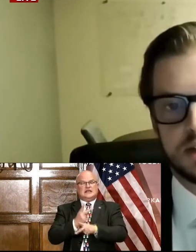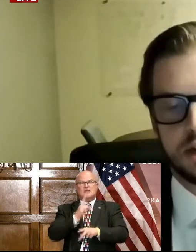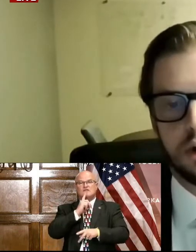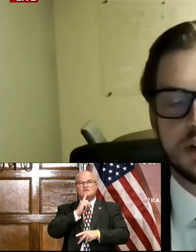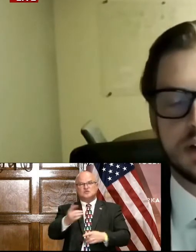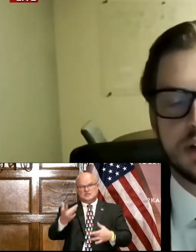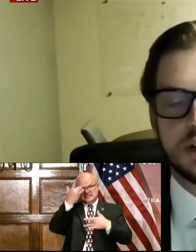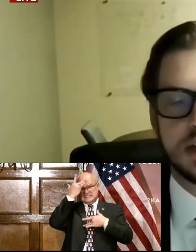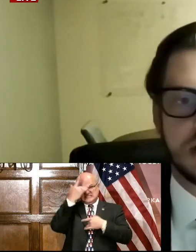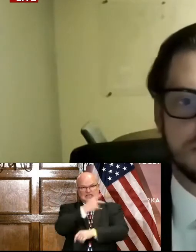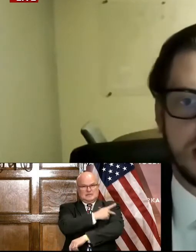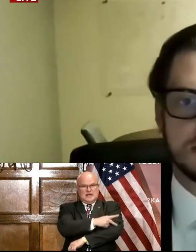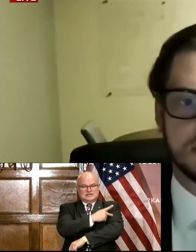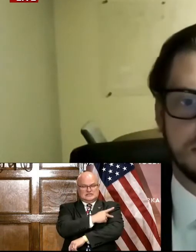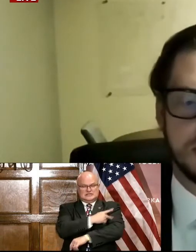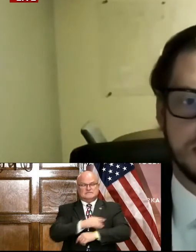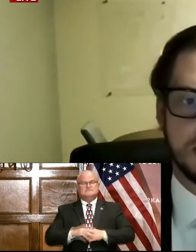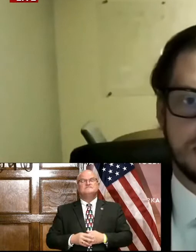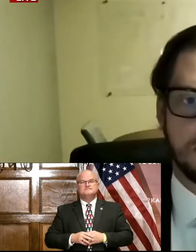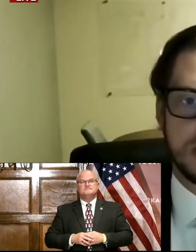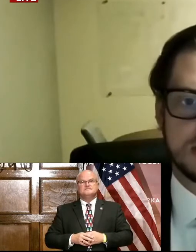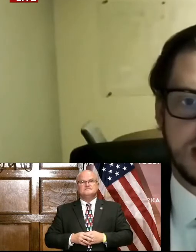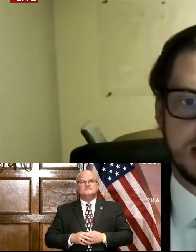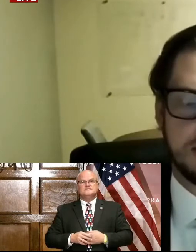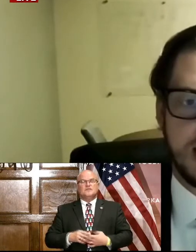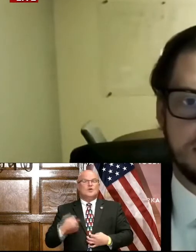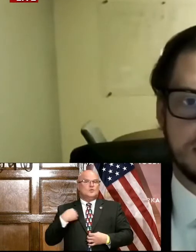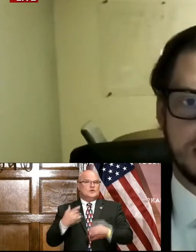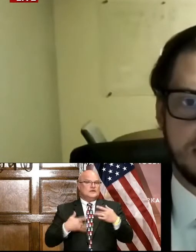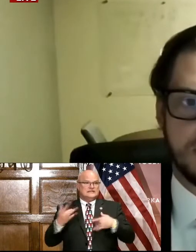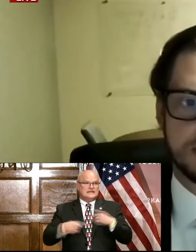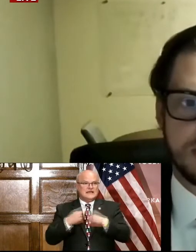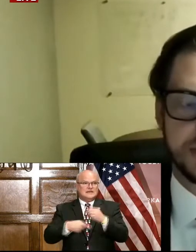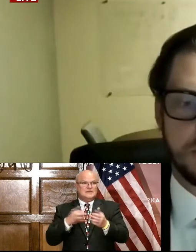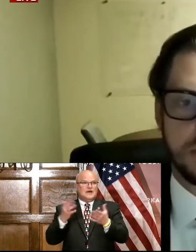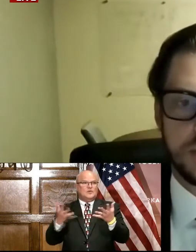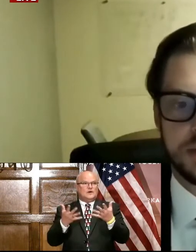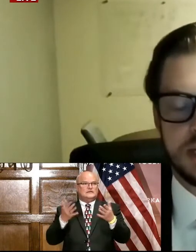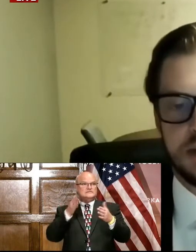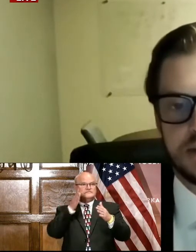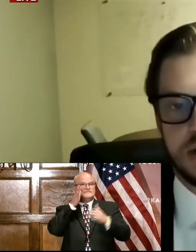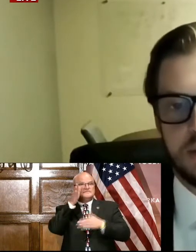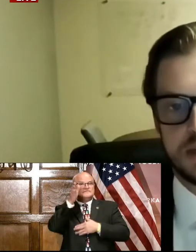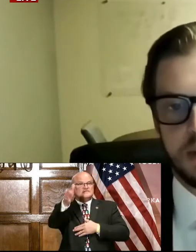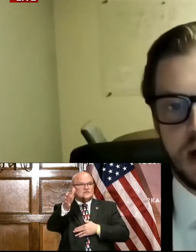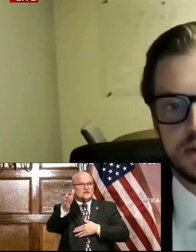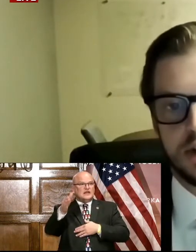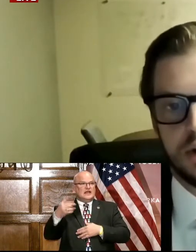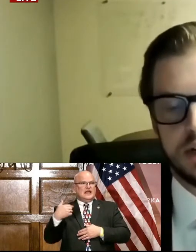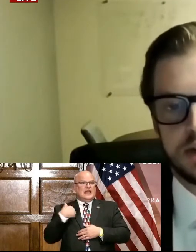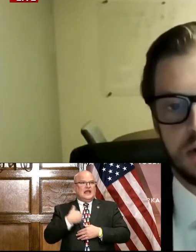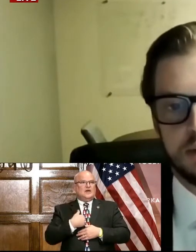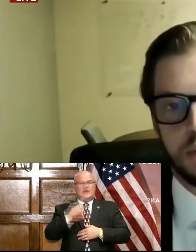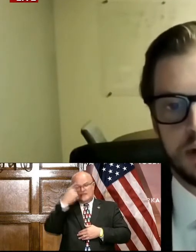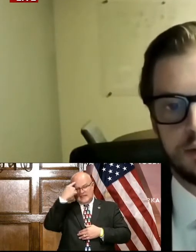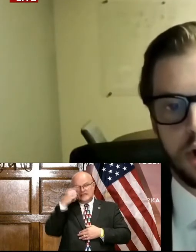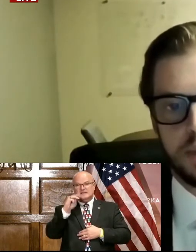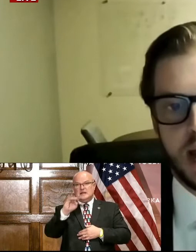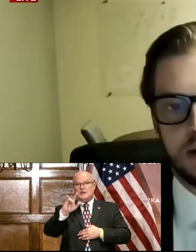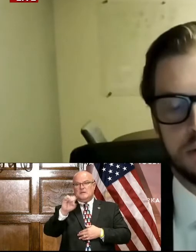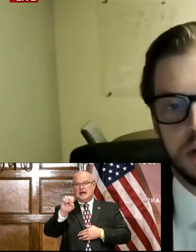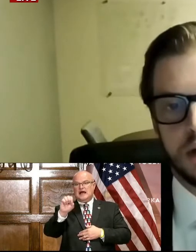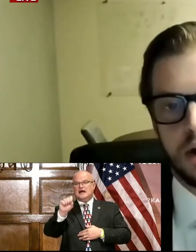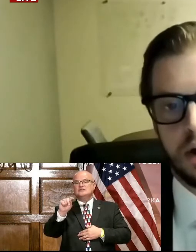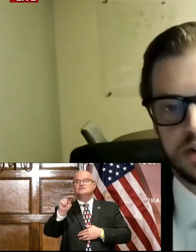sick patients, COVID and otherwise. So we're excited about what's around the corner. We believe yesterday was a milestone and a turning point for